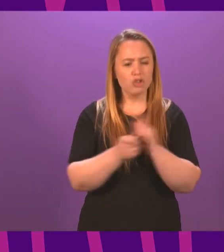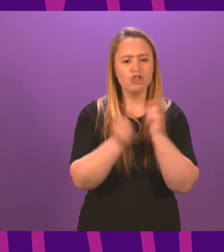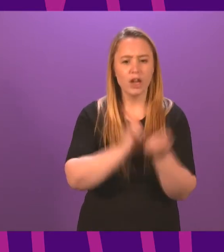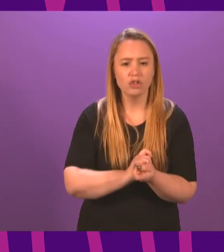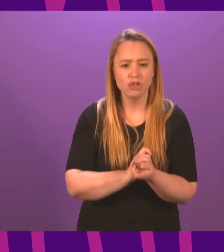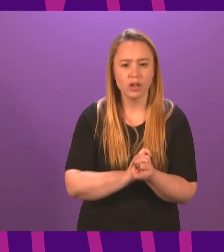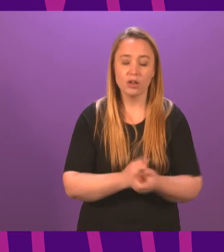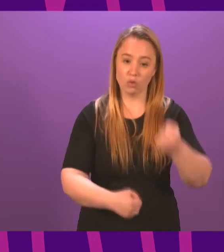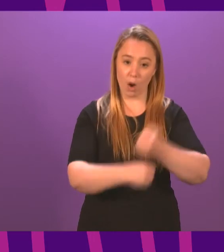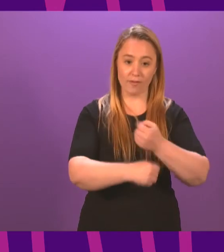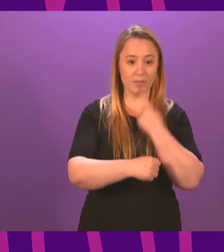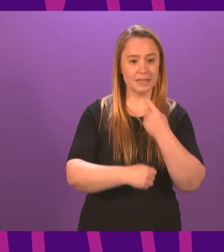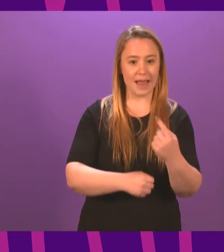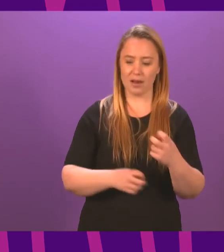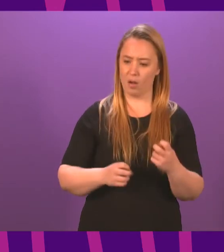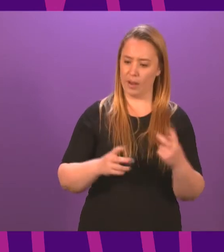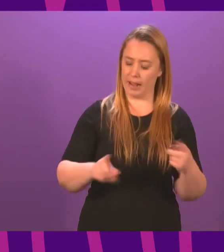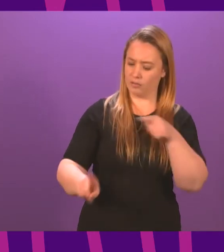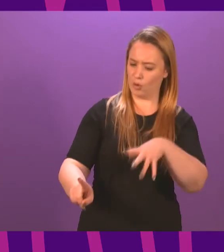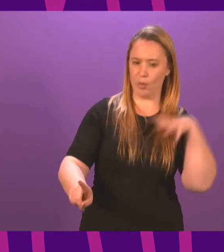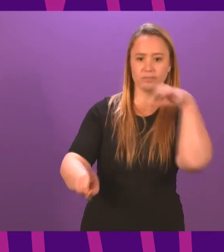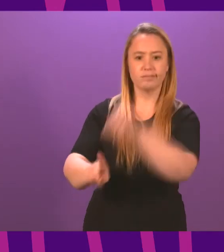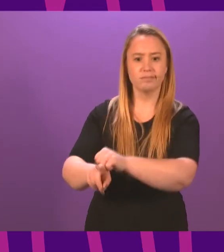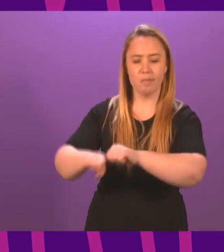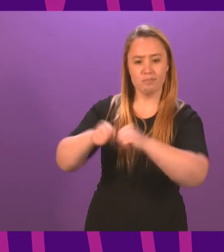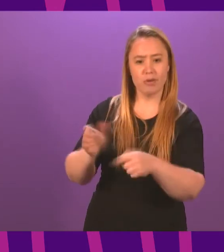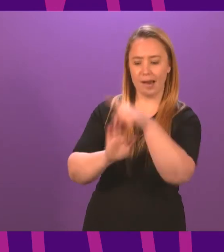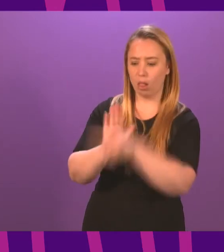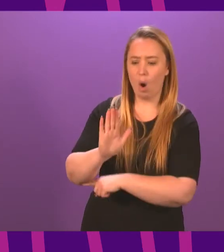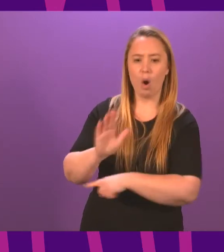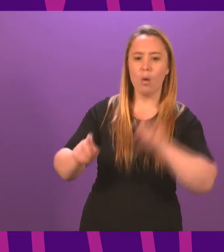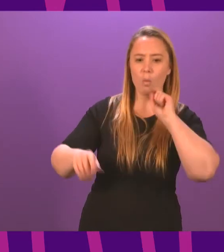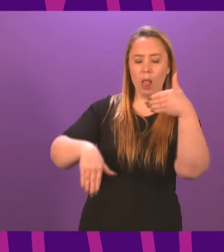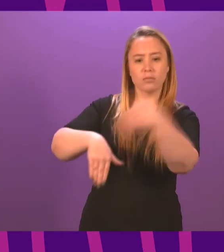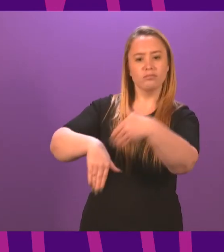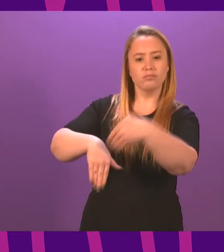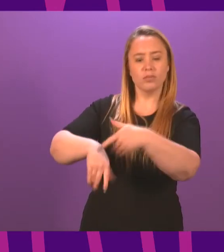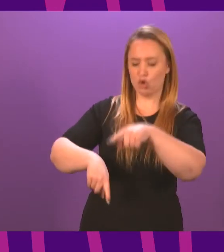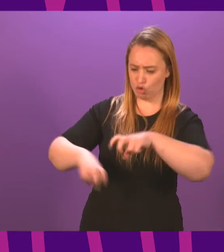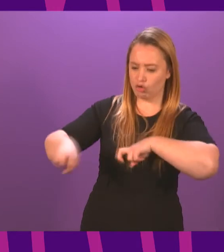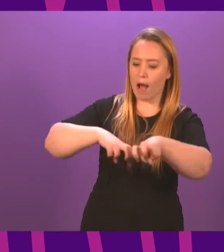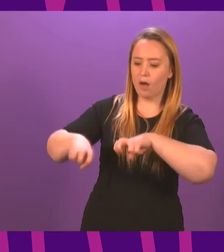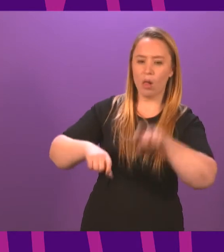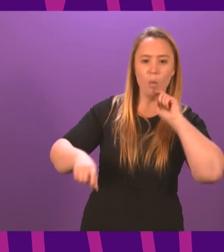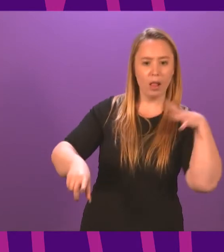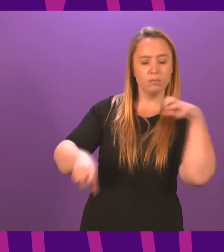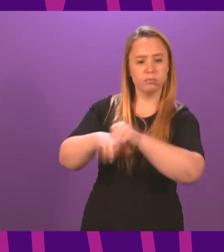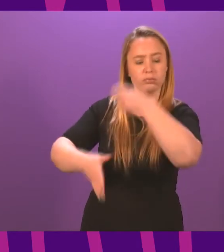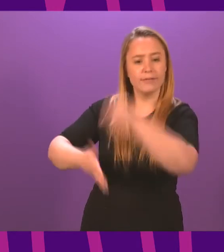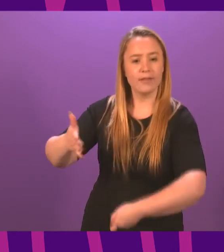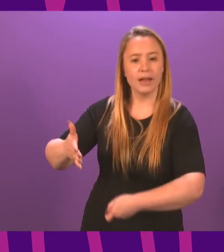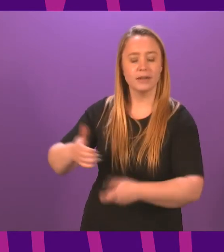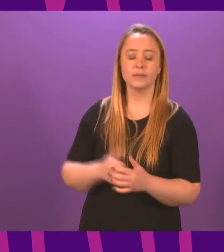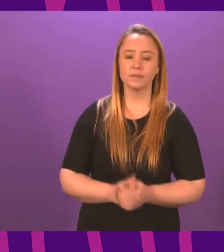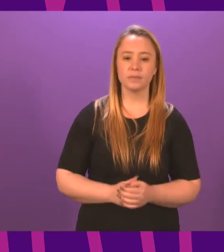proposing to make people subject to criminal sanctions if they break the travel ban. But there are so many exceptions. For example,